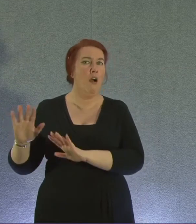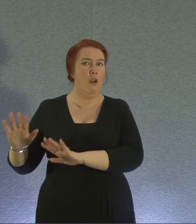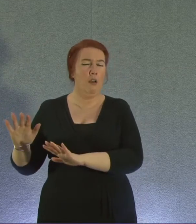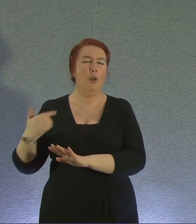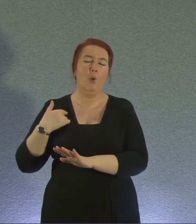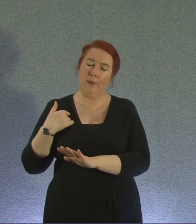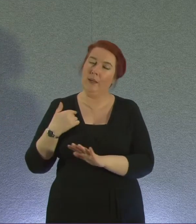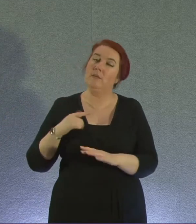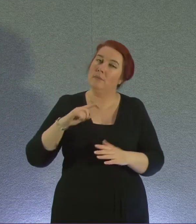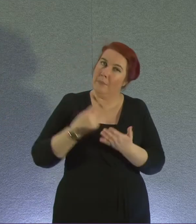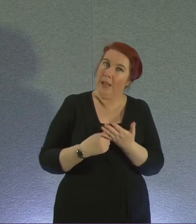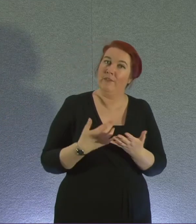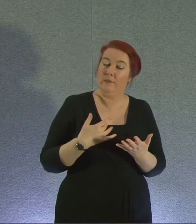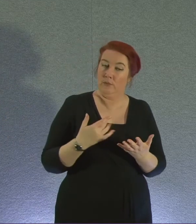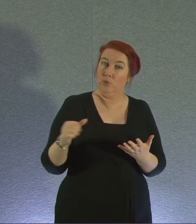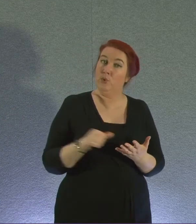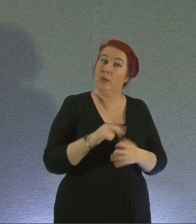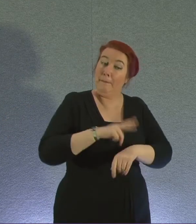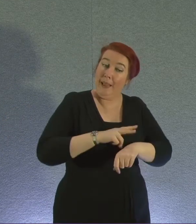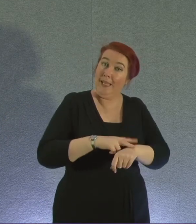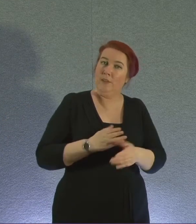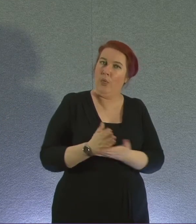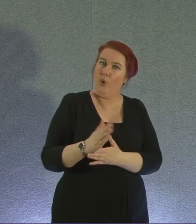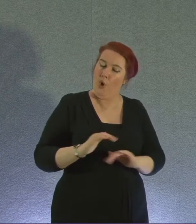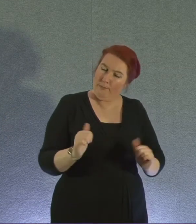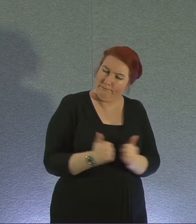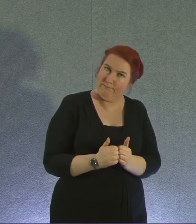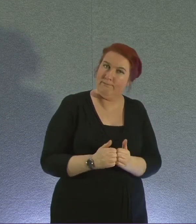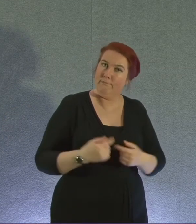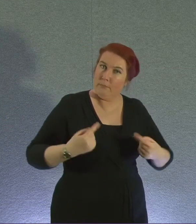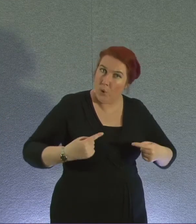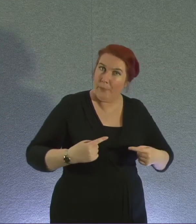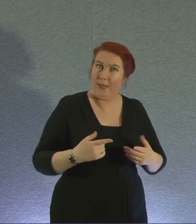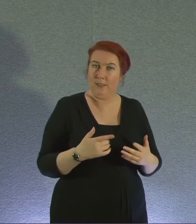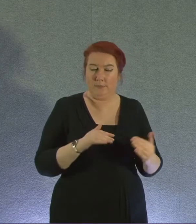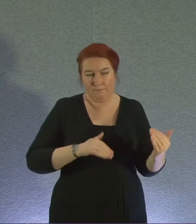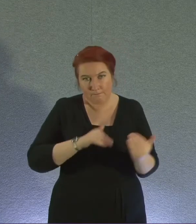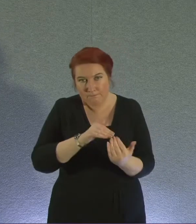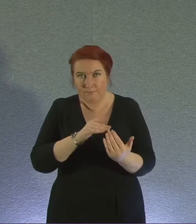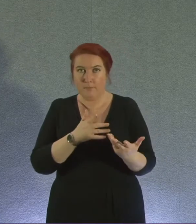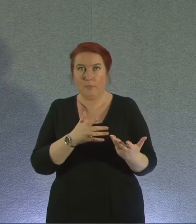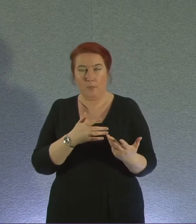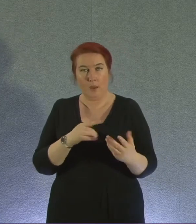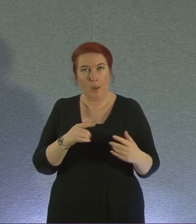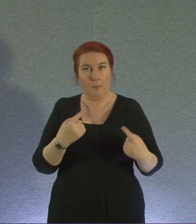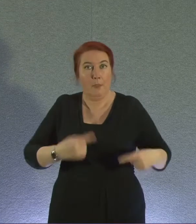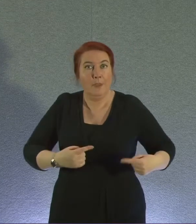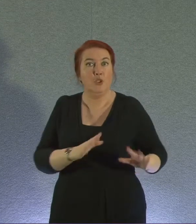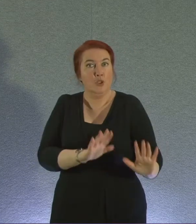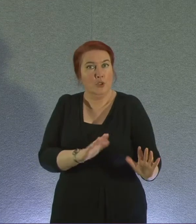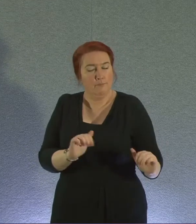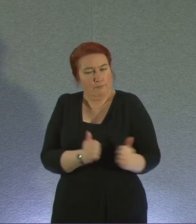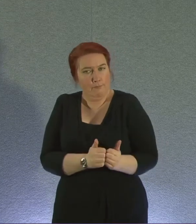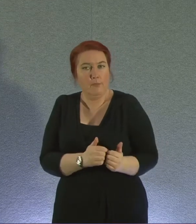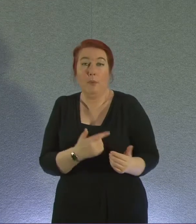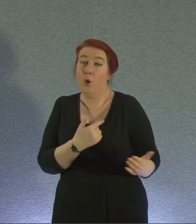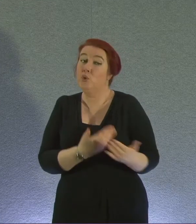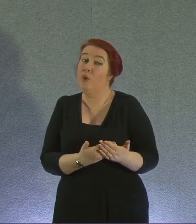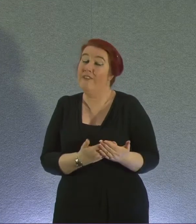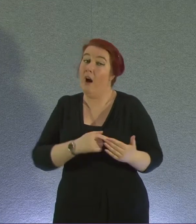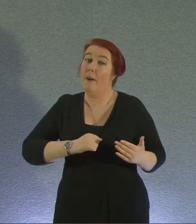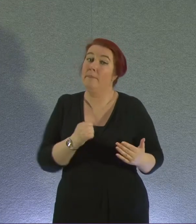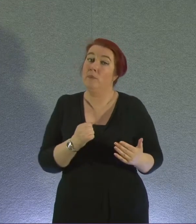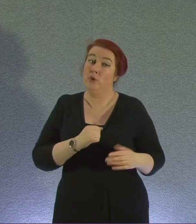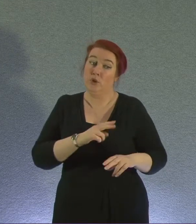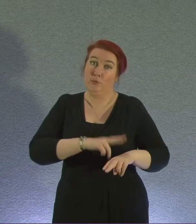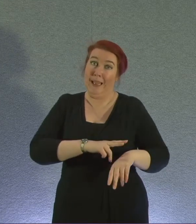by consent, and that means the police acting in an appropriate and proportionate manner. And so far, we have not seen any concerns about this from Police